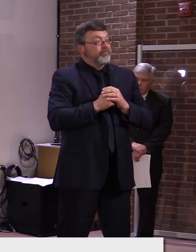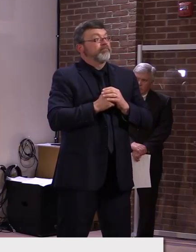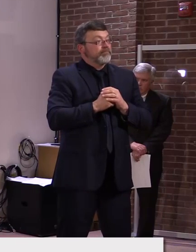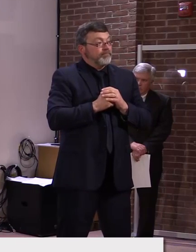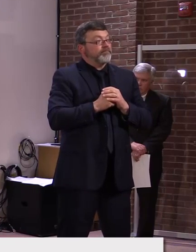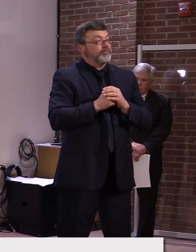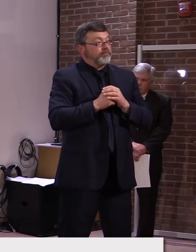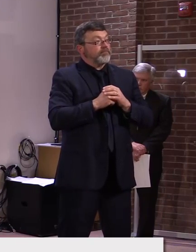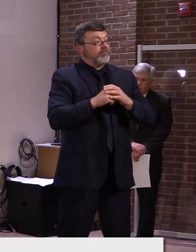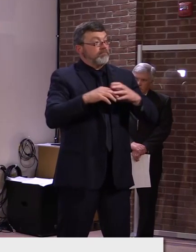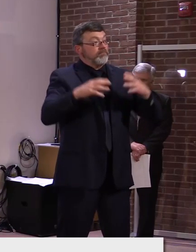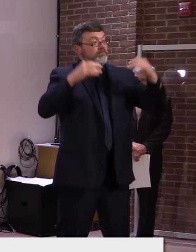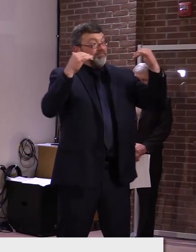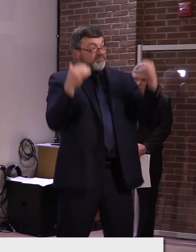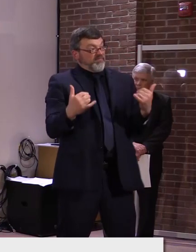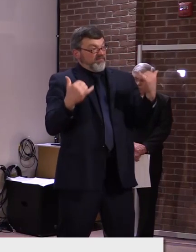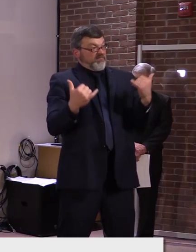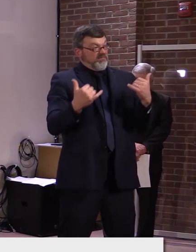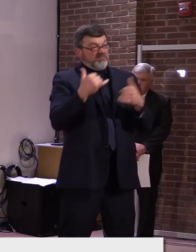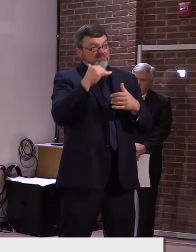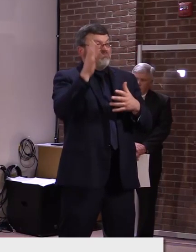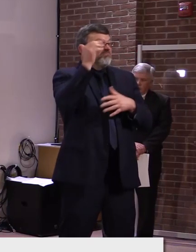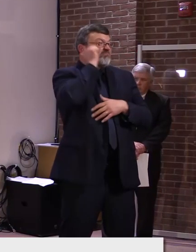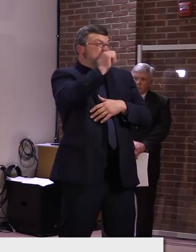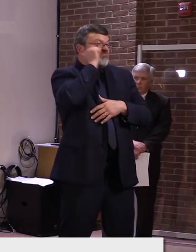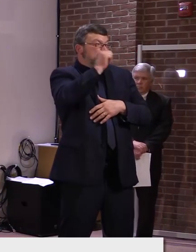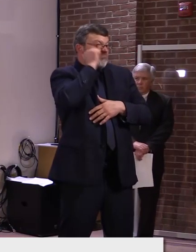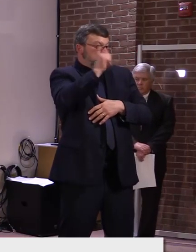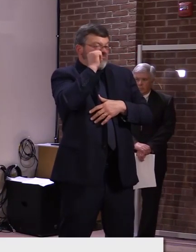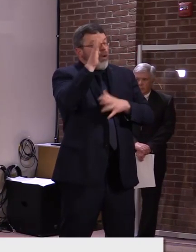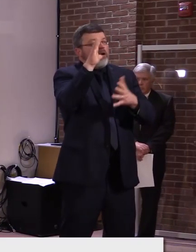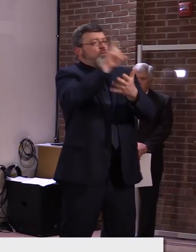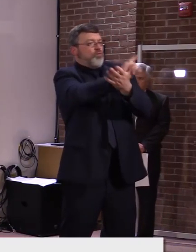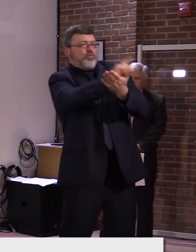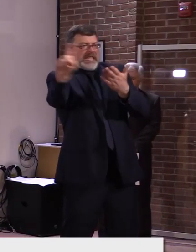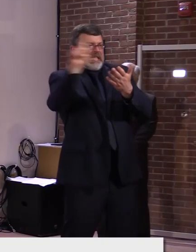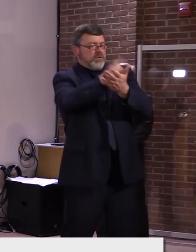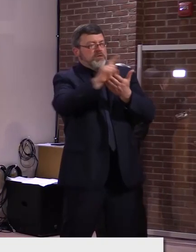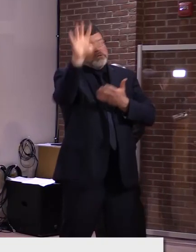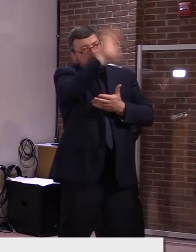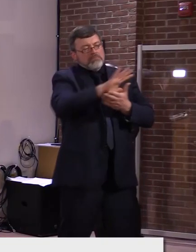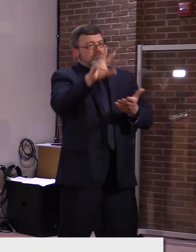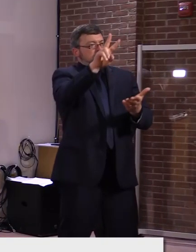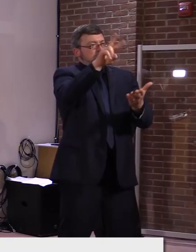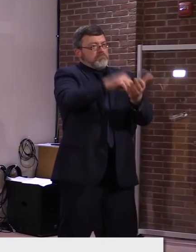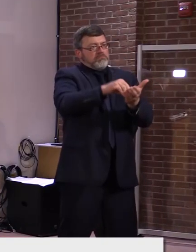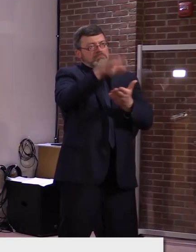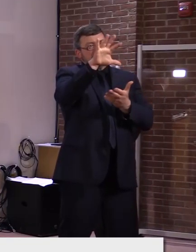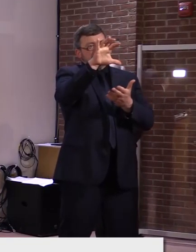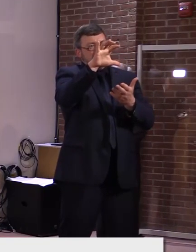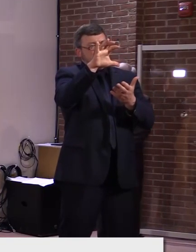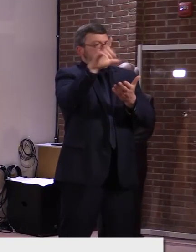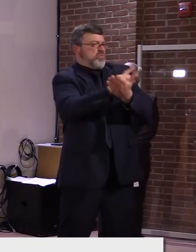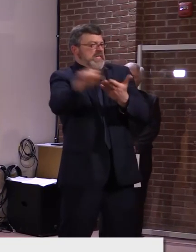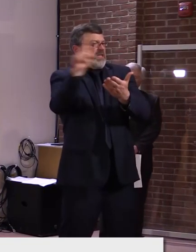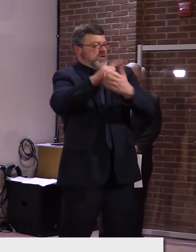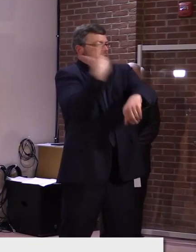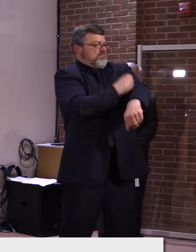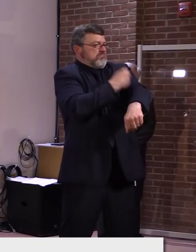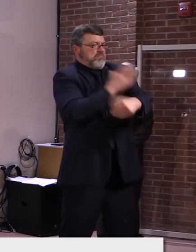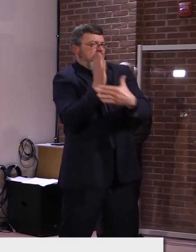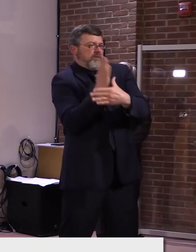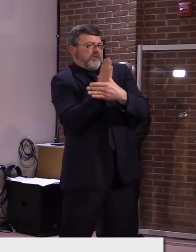has dropped about 30% in the last week. So for example, if from here on out,